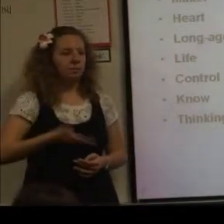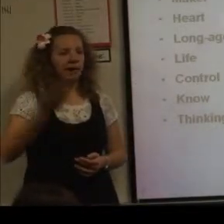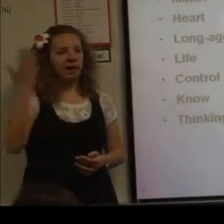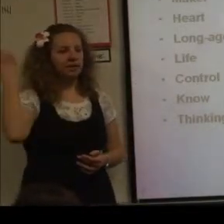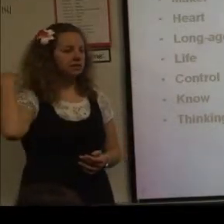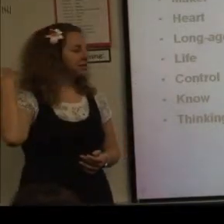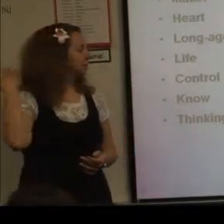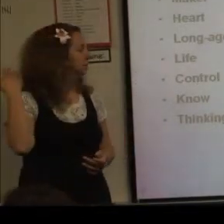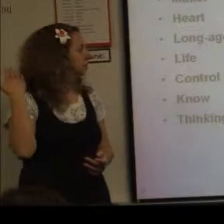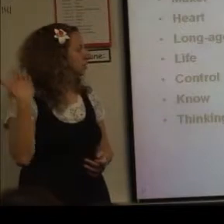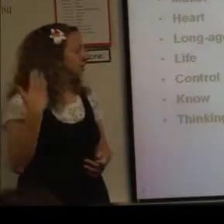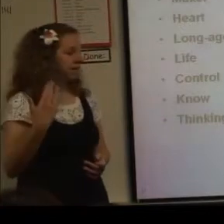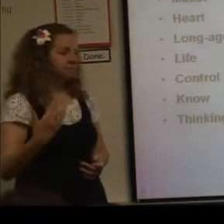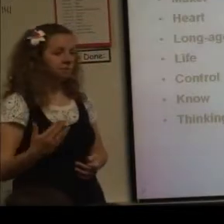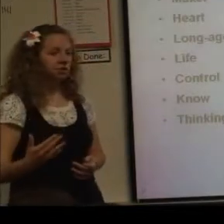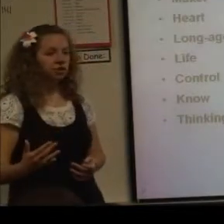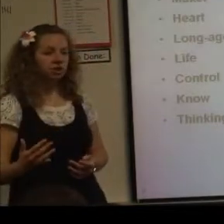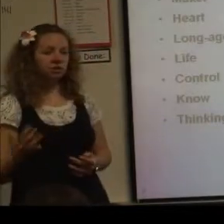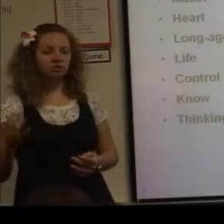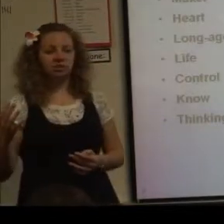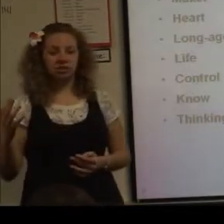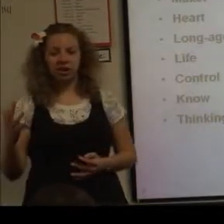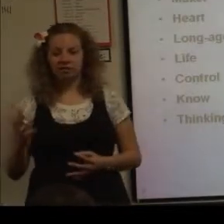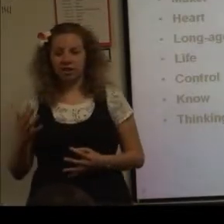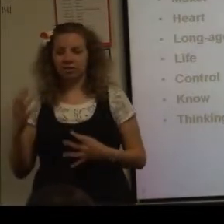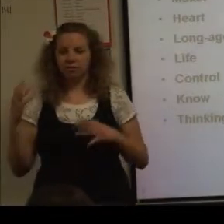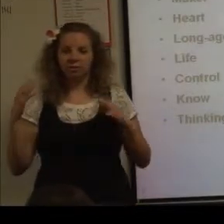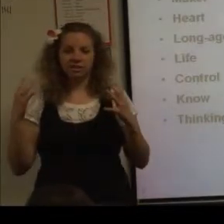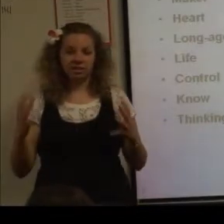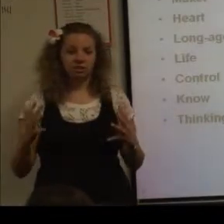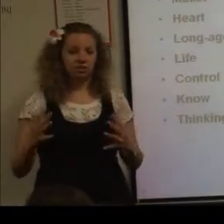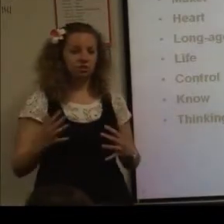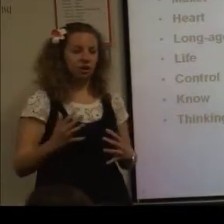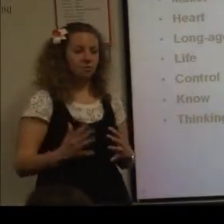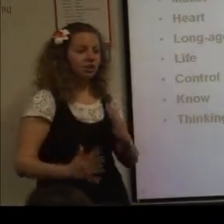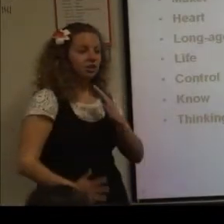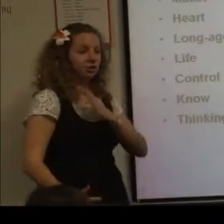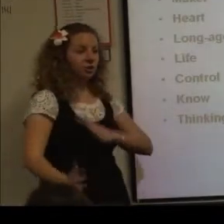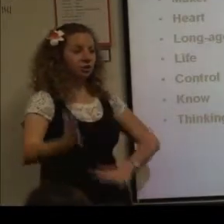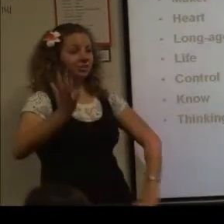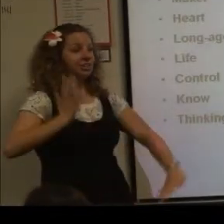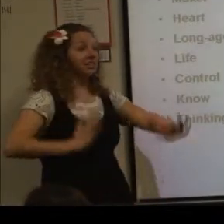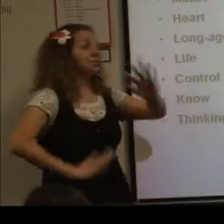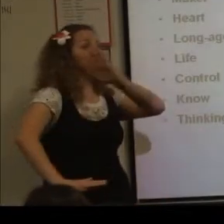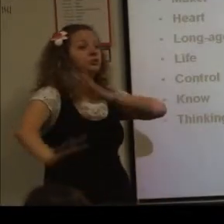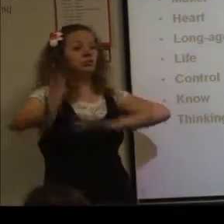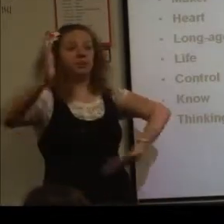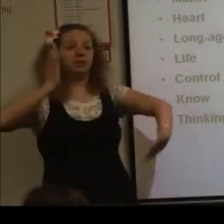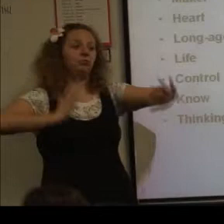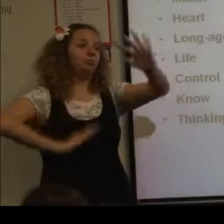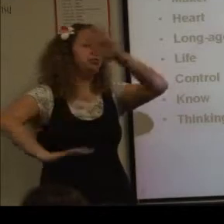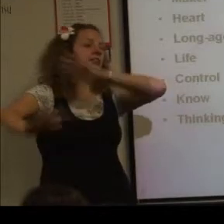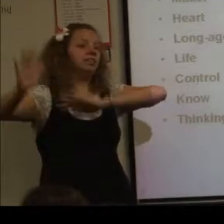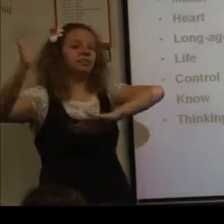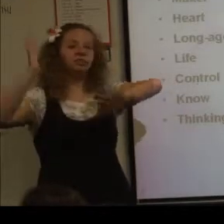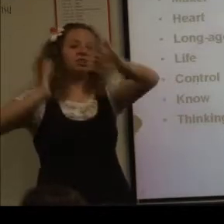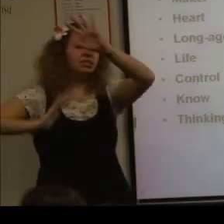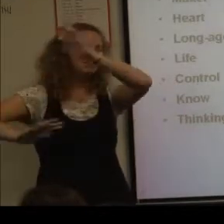the past, okay? You can also, there's a lot of other ways that you can describe it. You can go like this and you can do like really long time